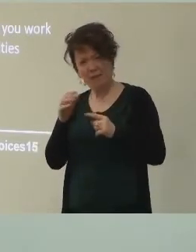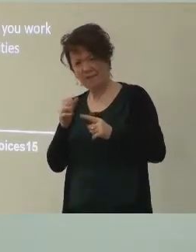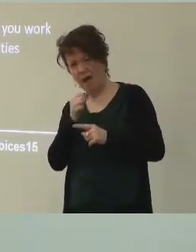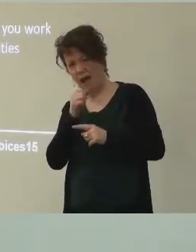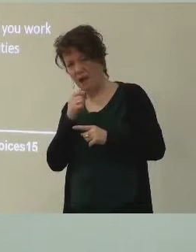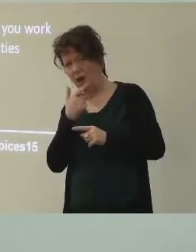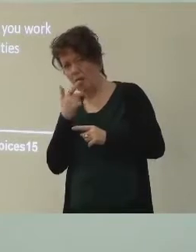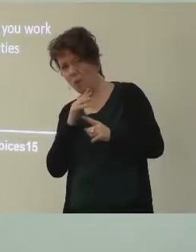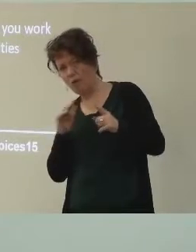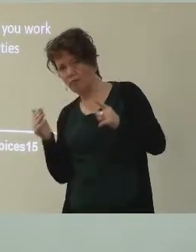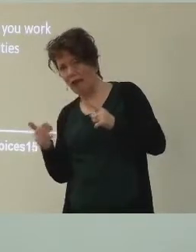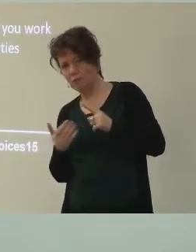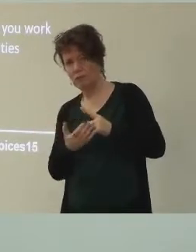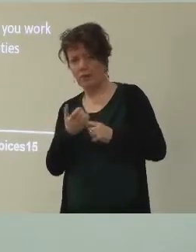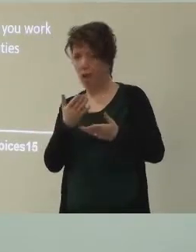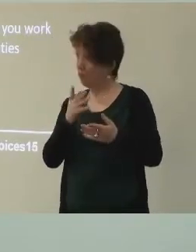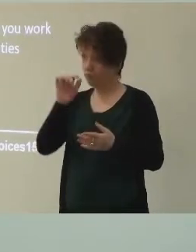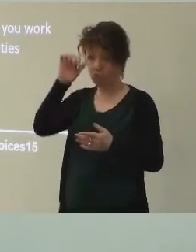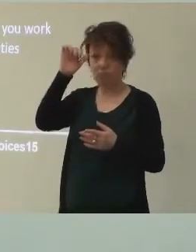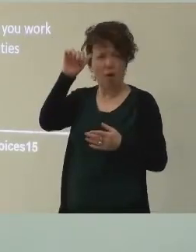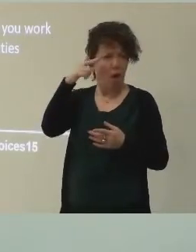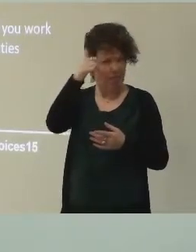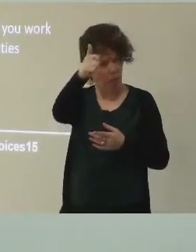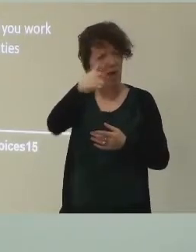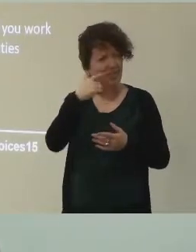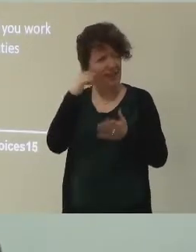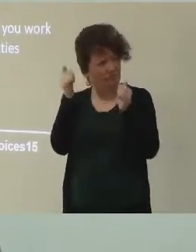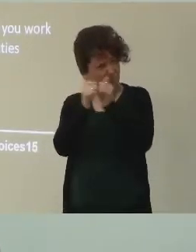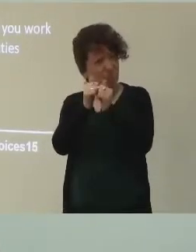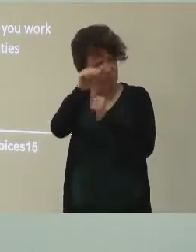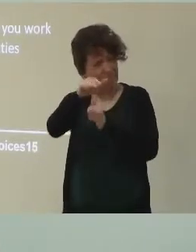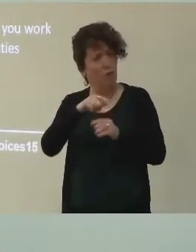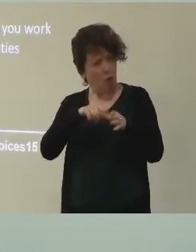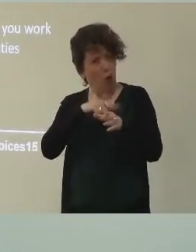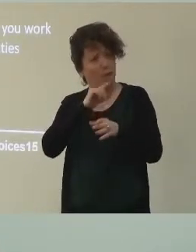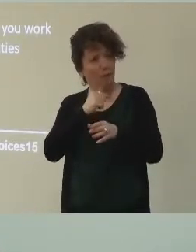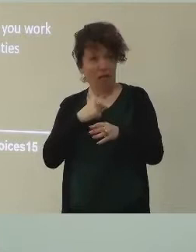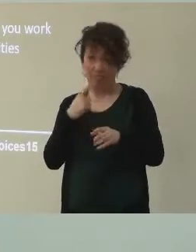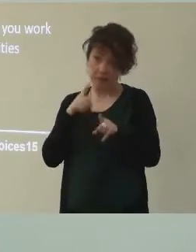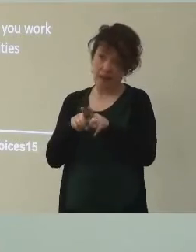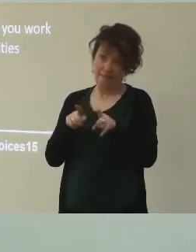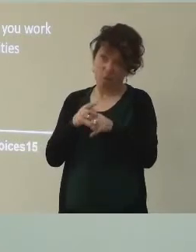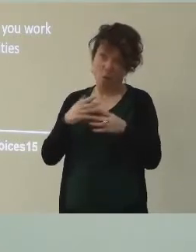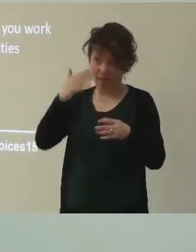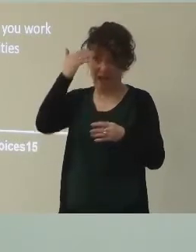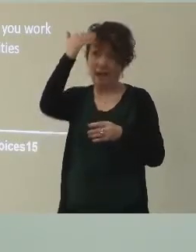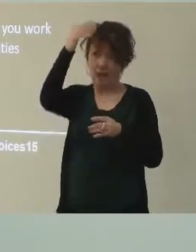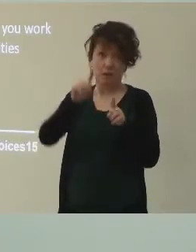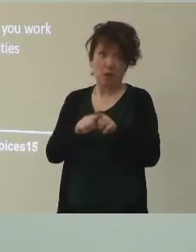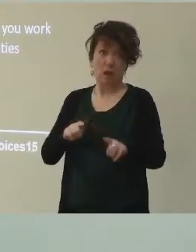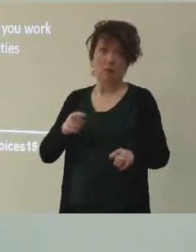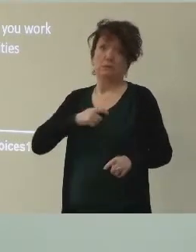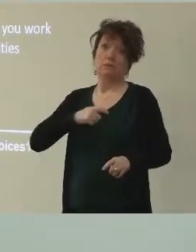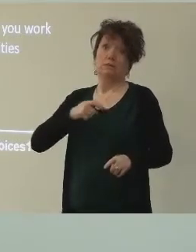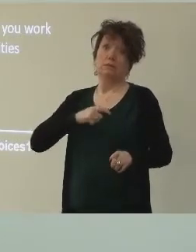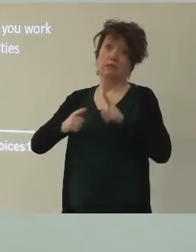job. That's great. I think that one, that's so right for young people. I think it's probably right for a lot of adults as well. So yeah, a